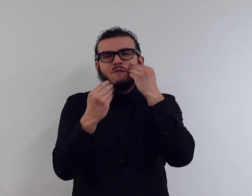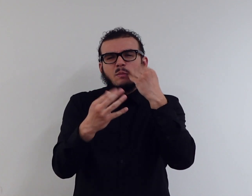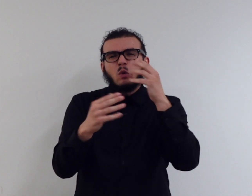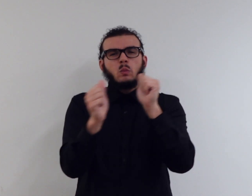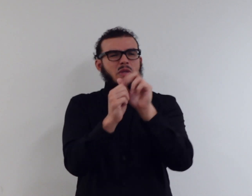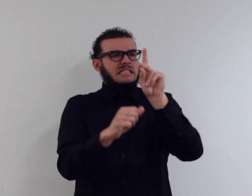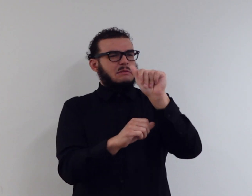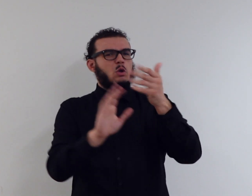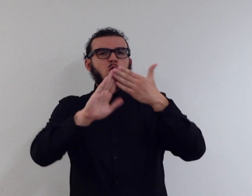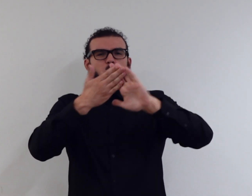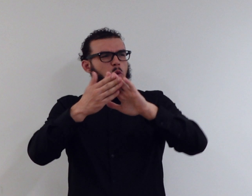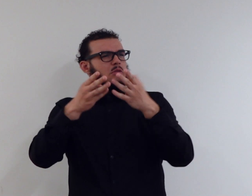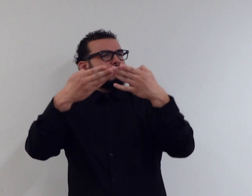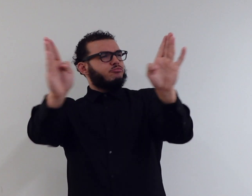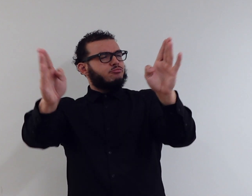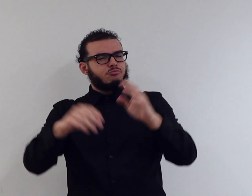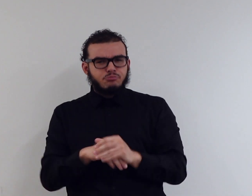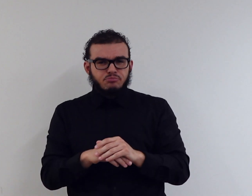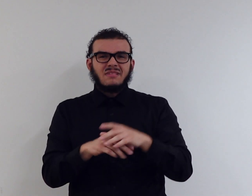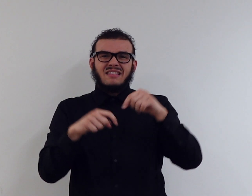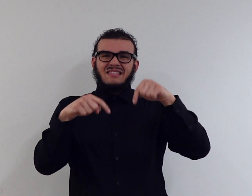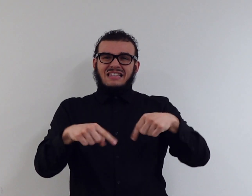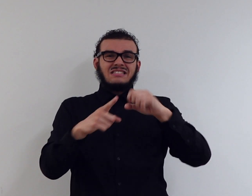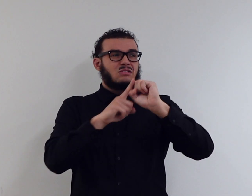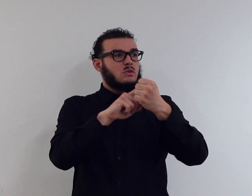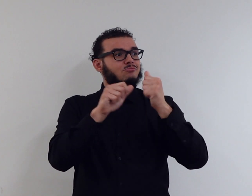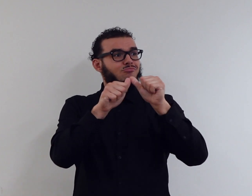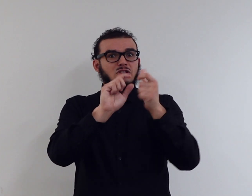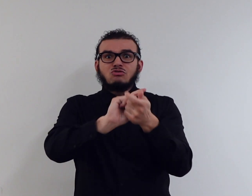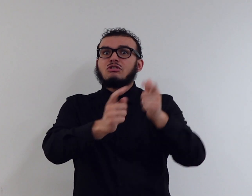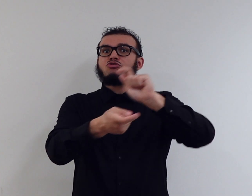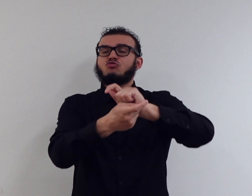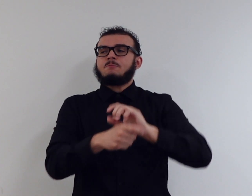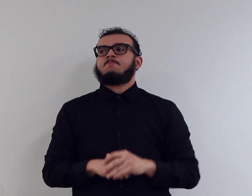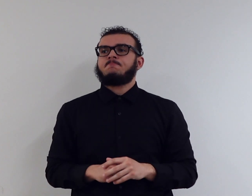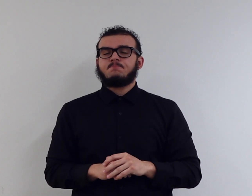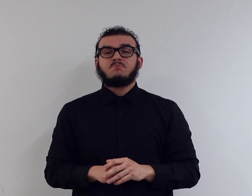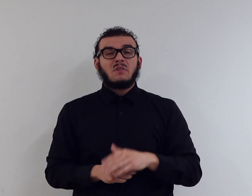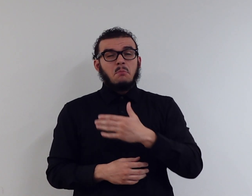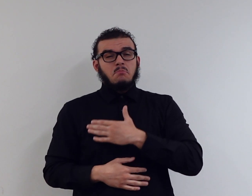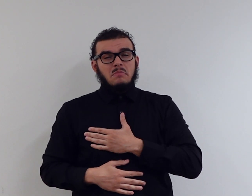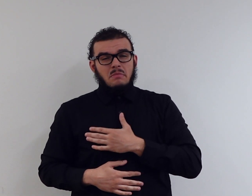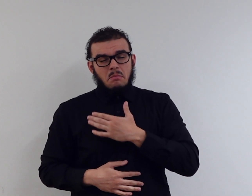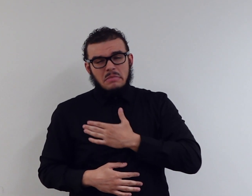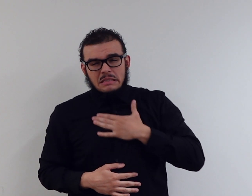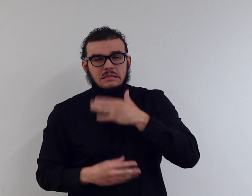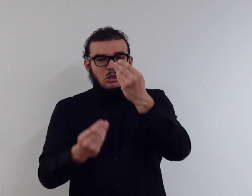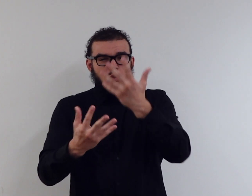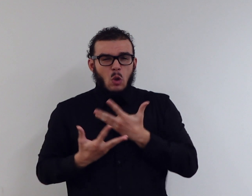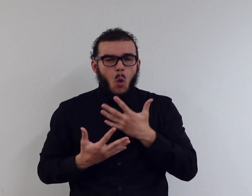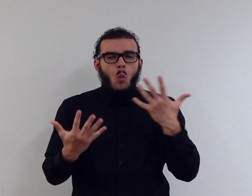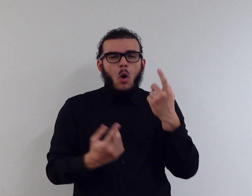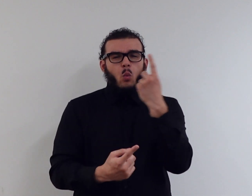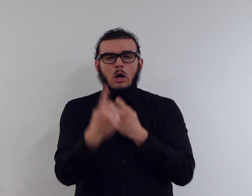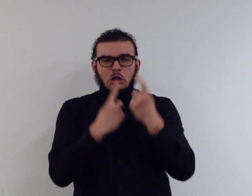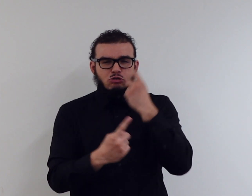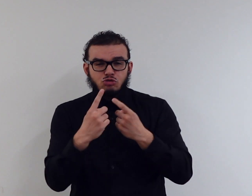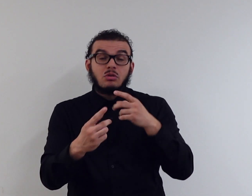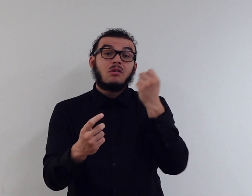disability community as this situation changes. Please let us know what questions you have in the comments or